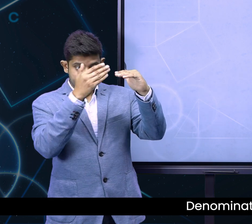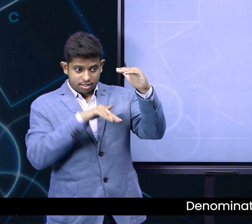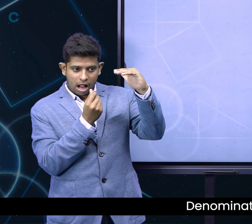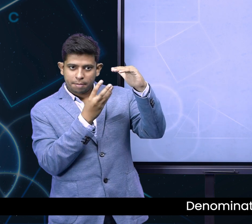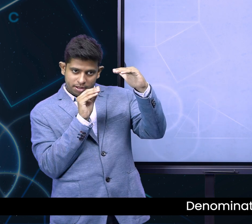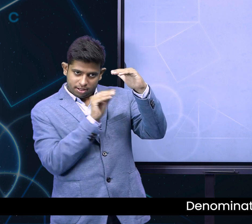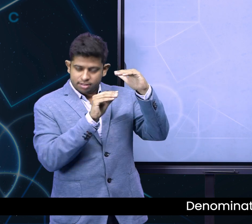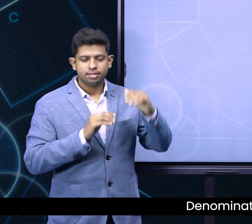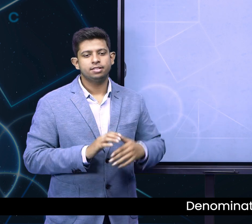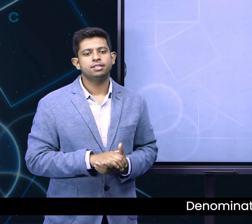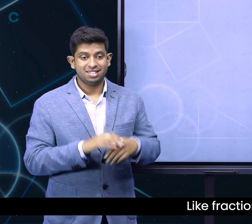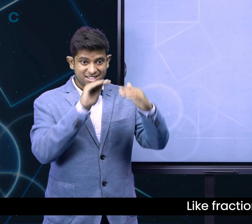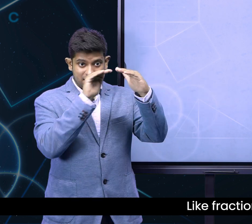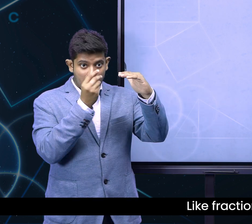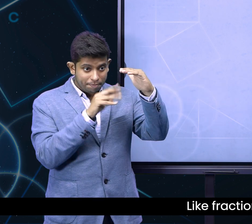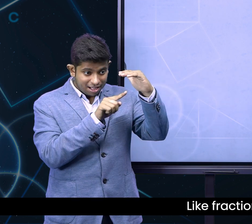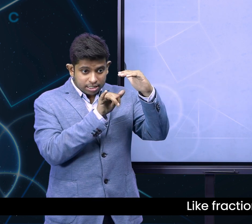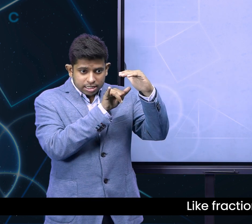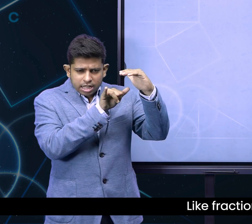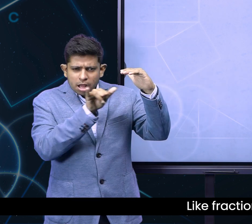denominator, like fractions,